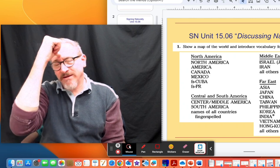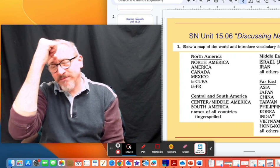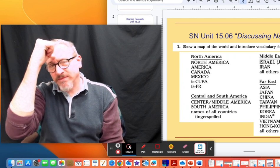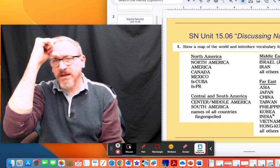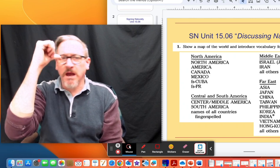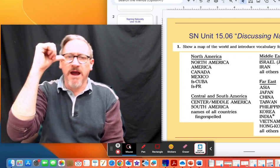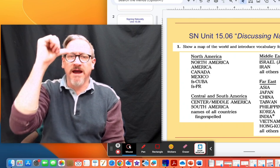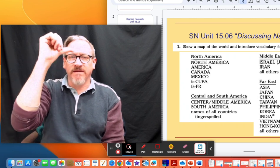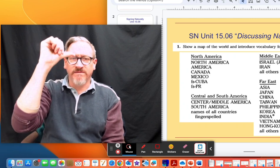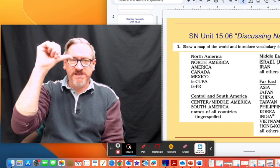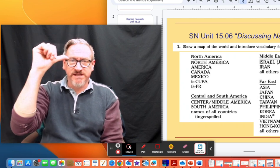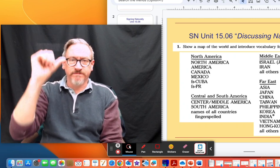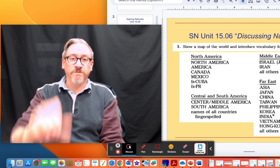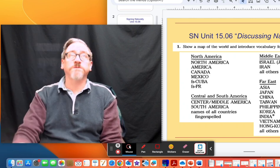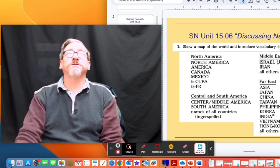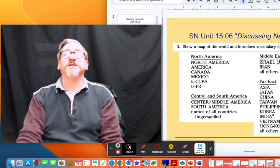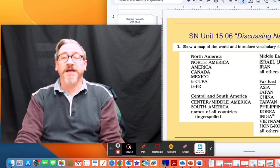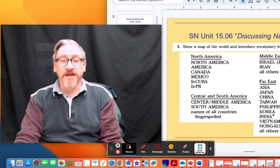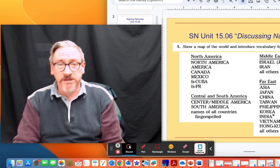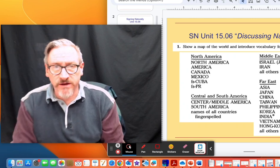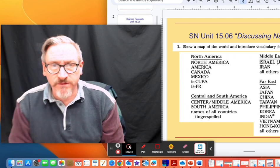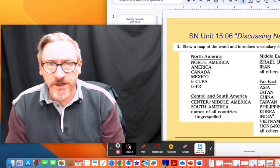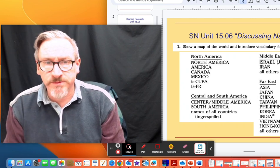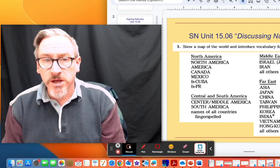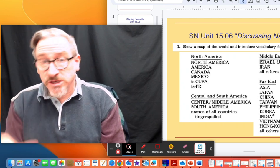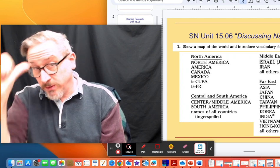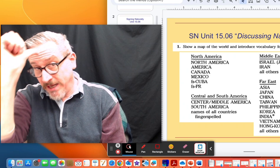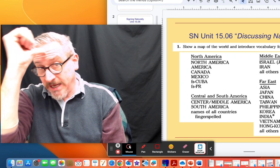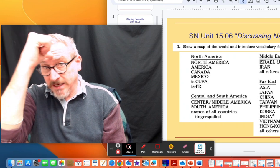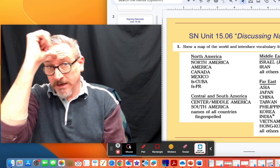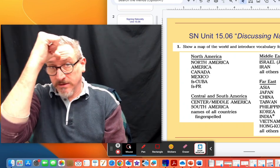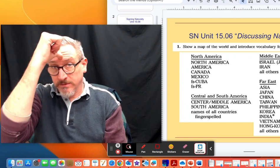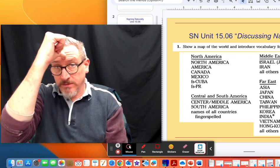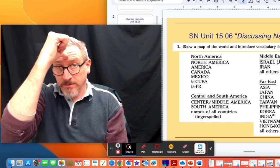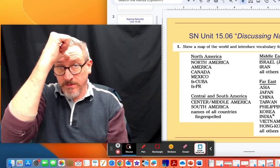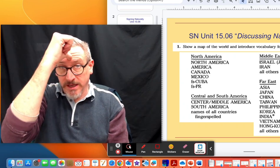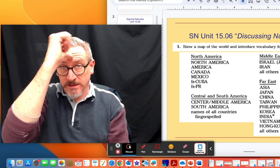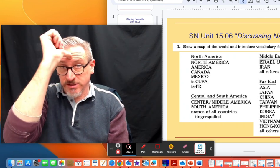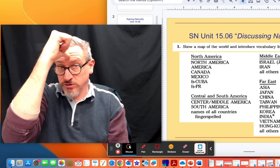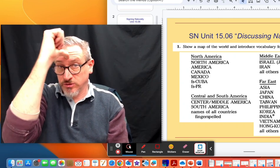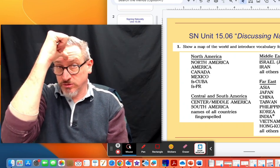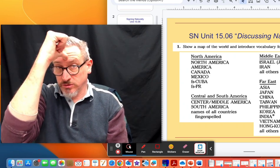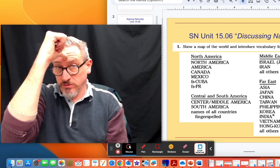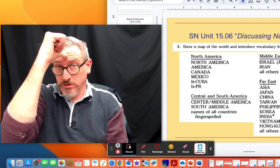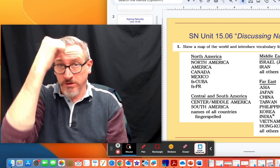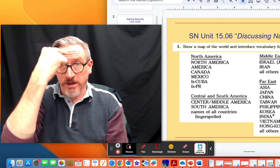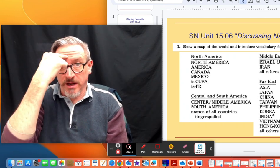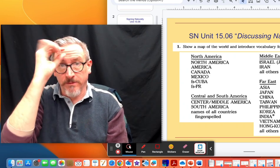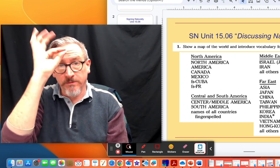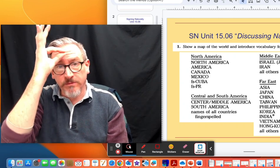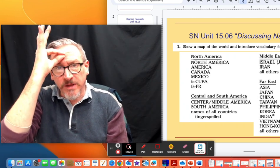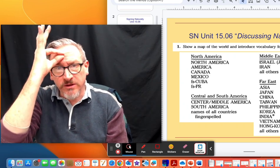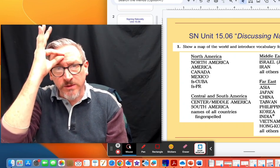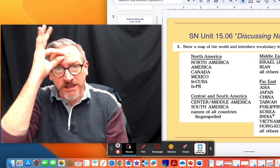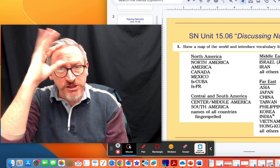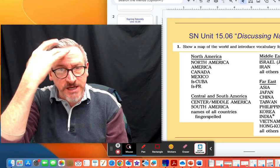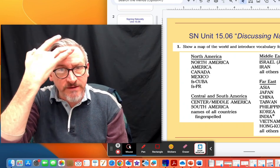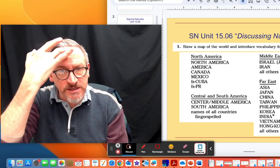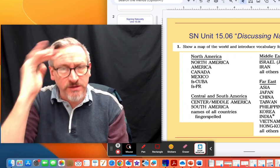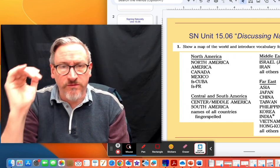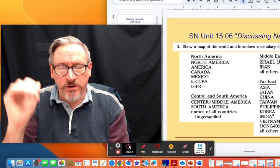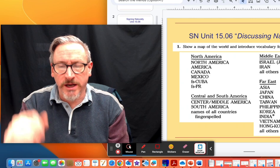India. I've seen, this lighting is right. So India is like the